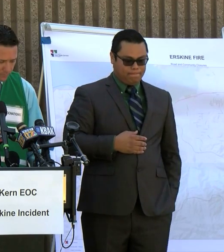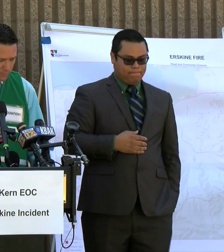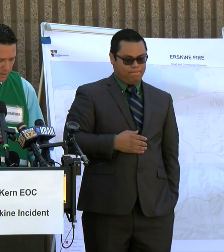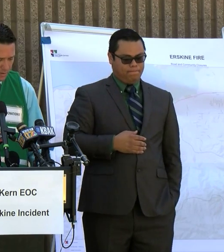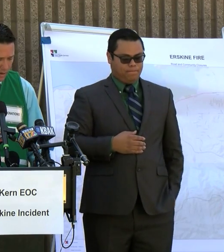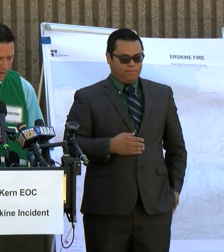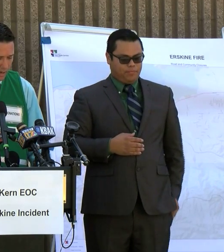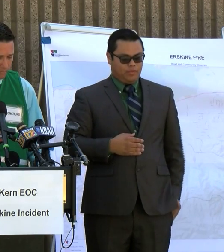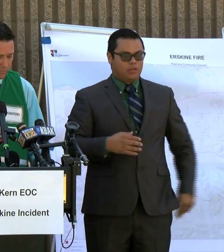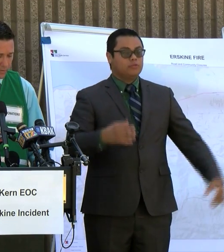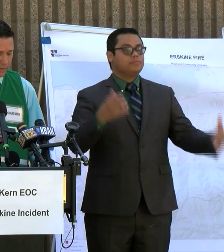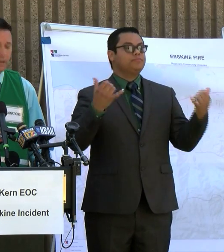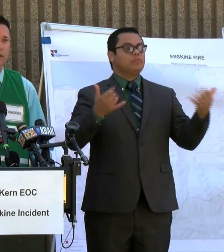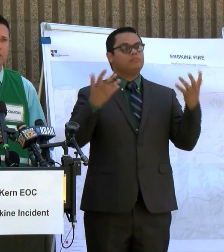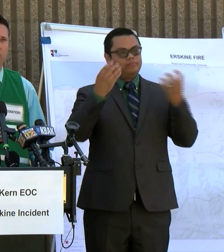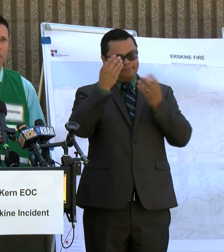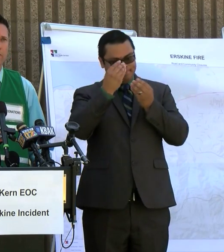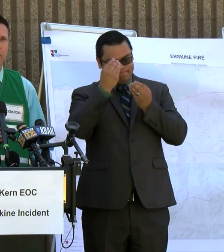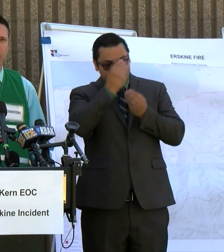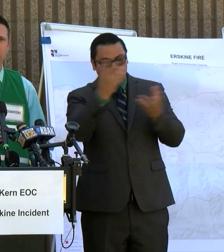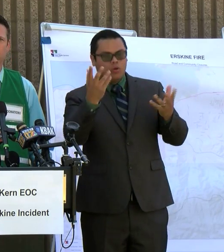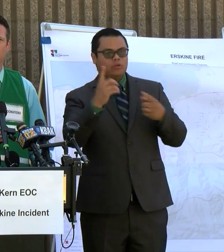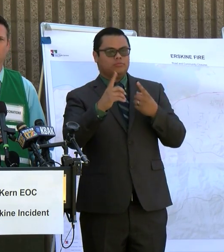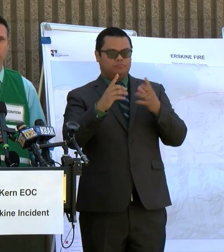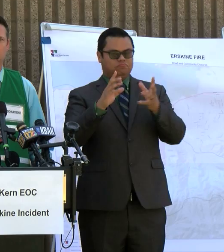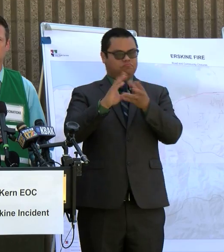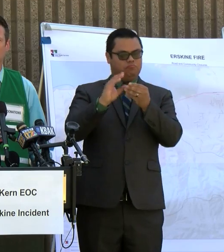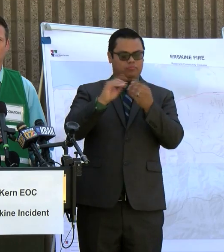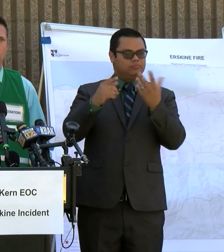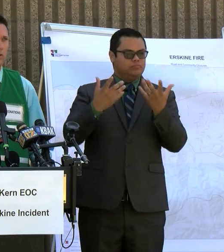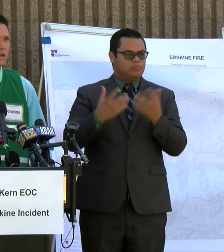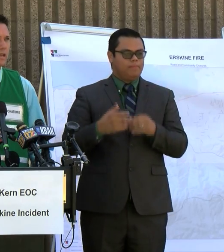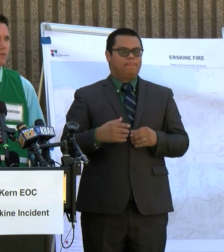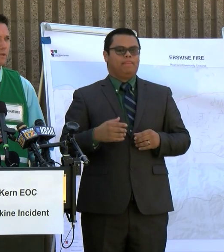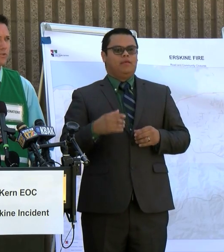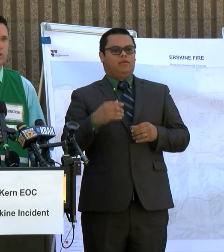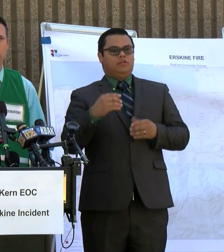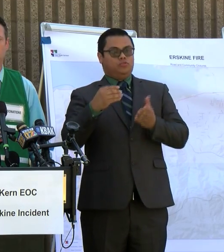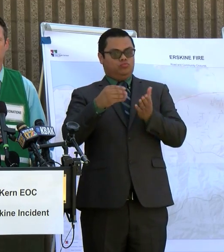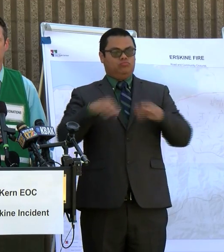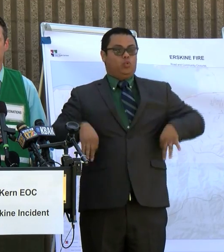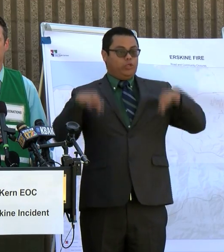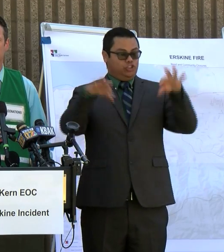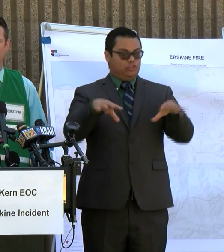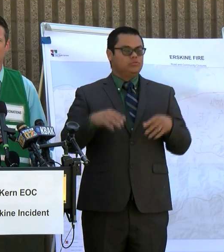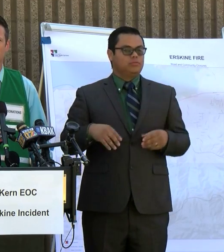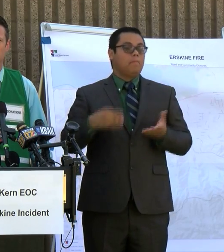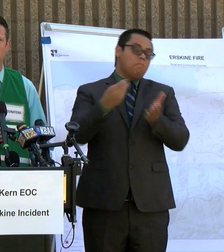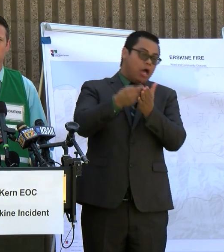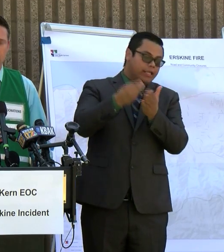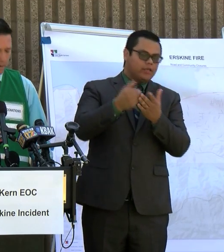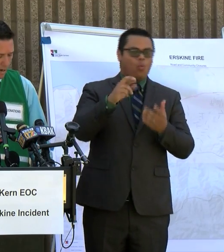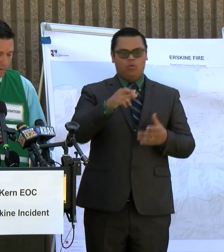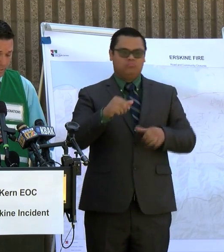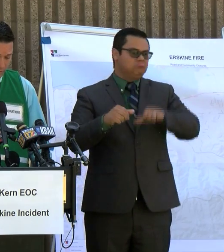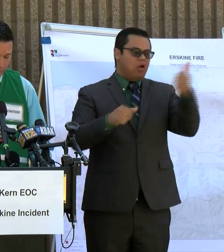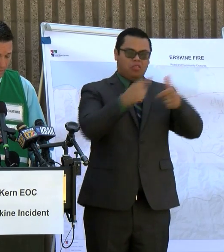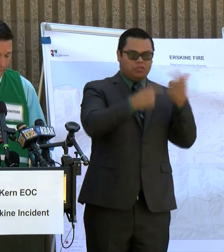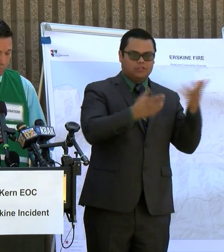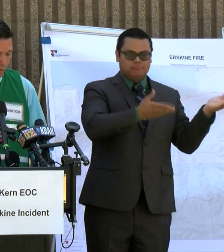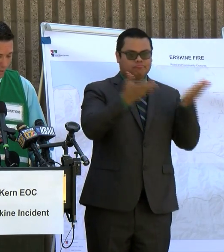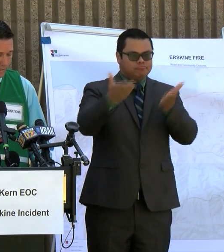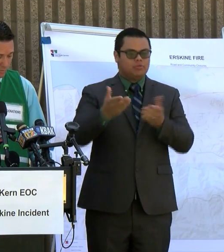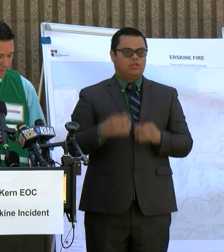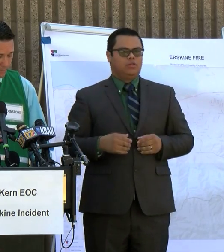echo the great thanks for all the local and regional communities that have donated.